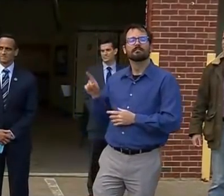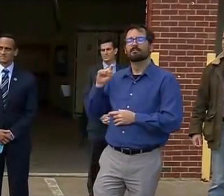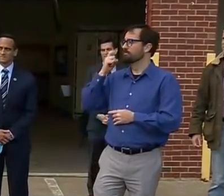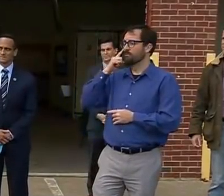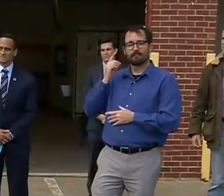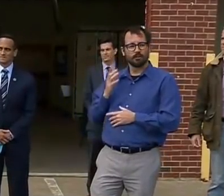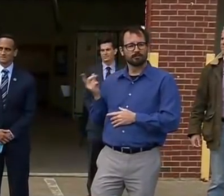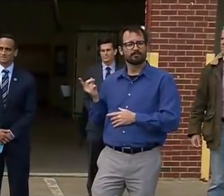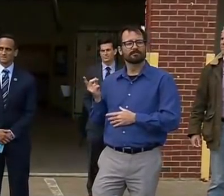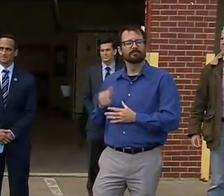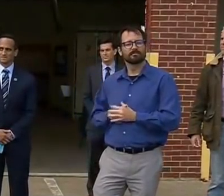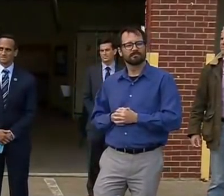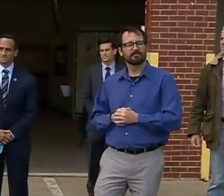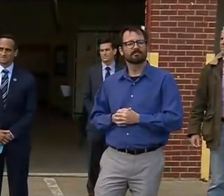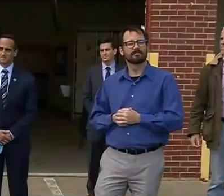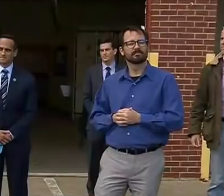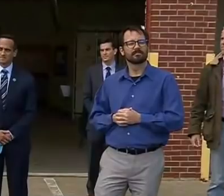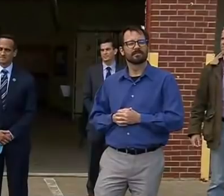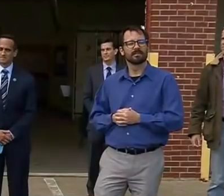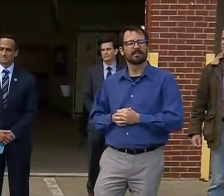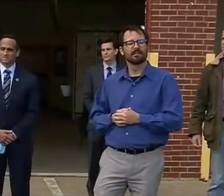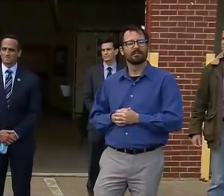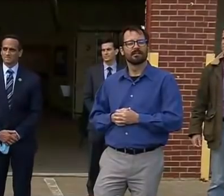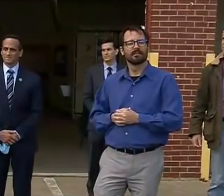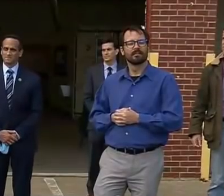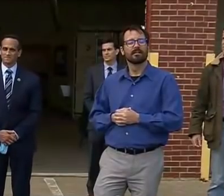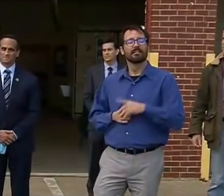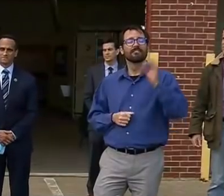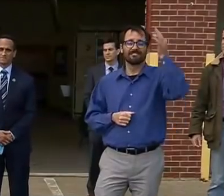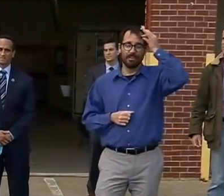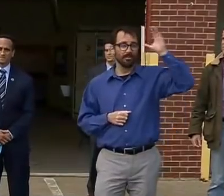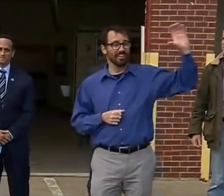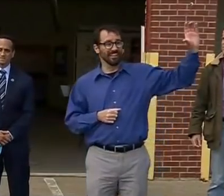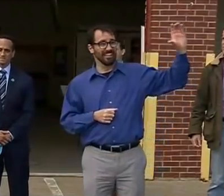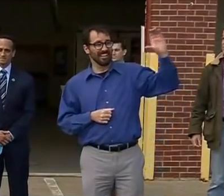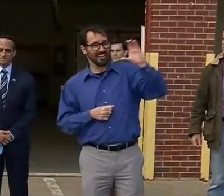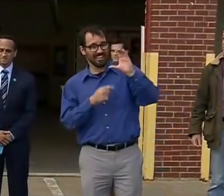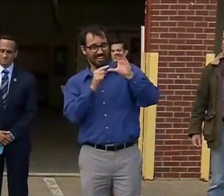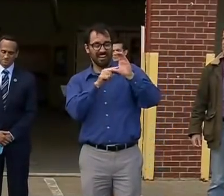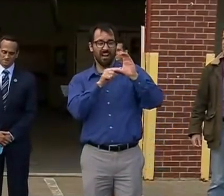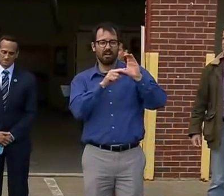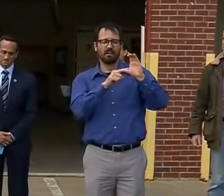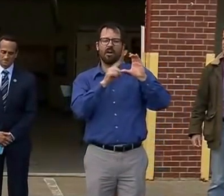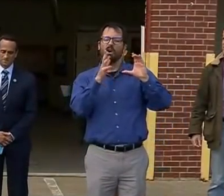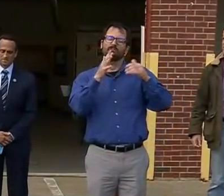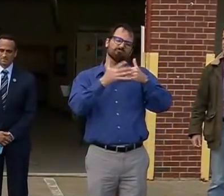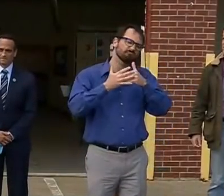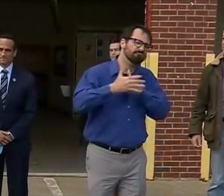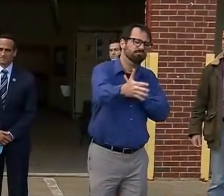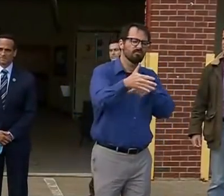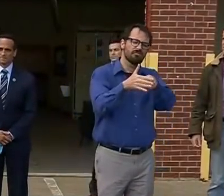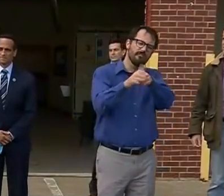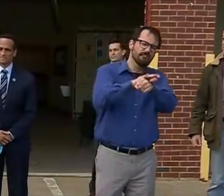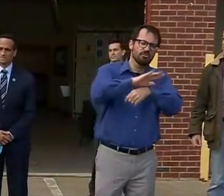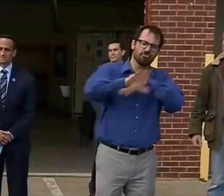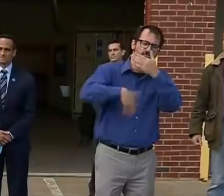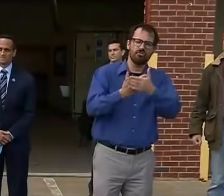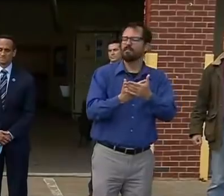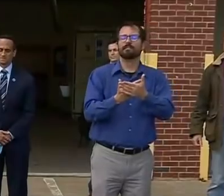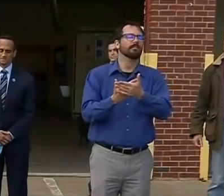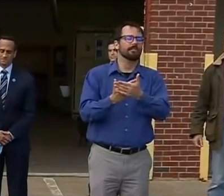the way this works is you basically pay to have your gear decontaminated. The price you pay to have your